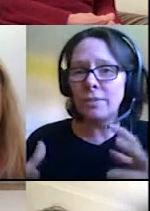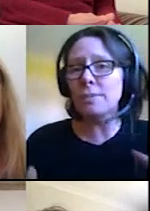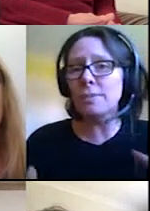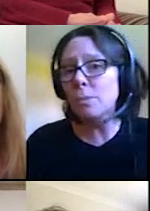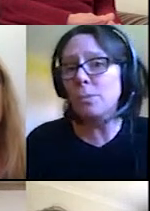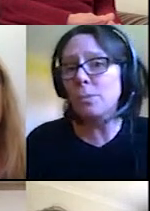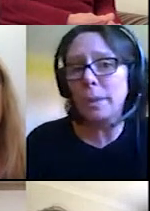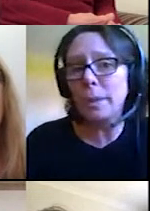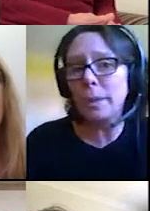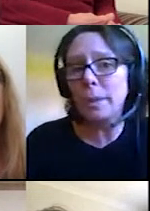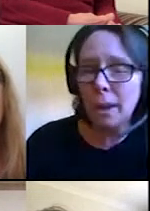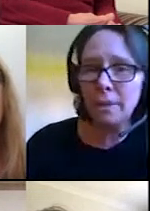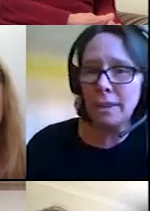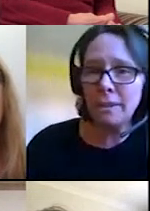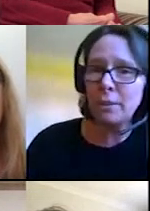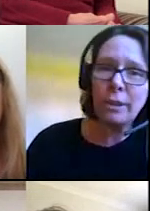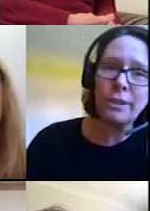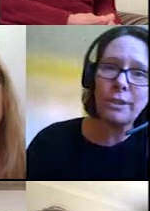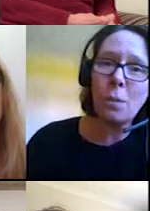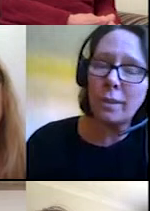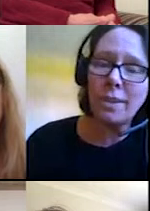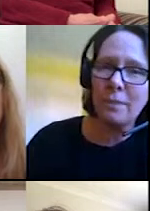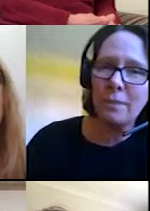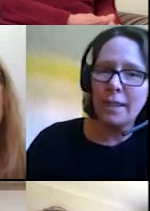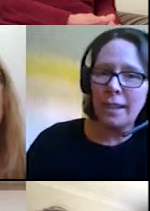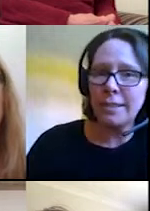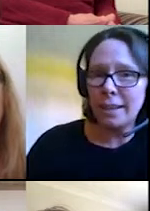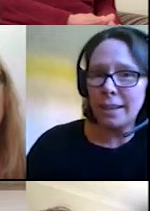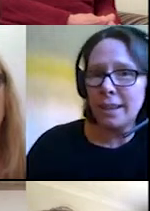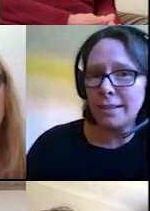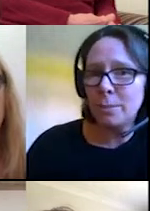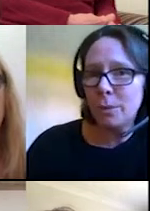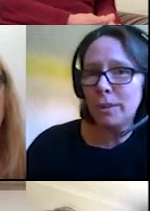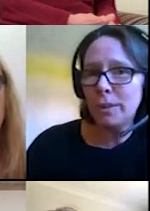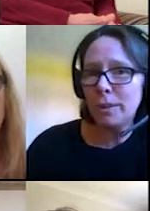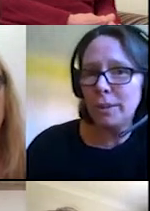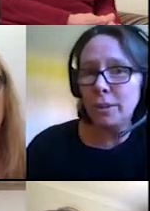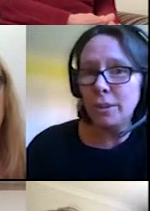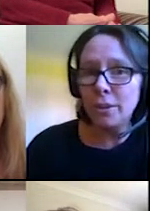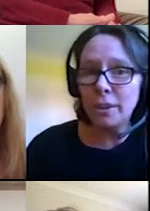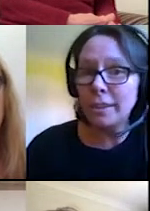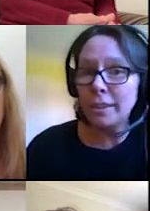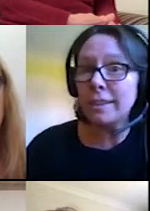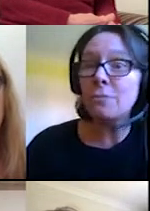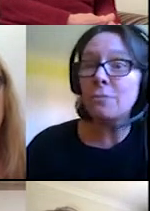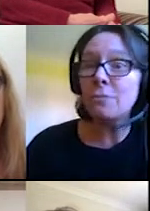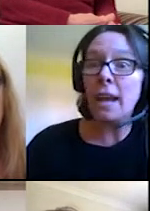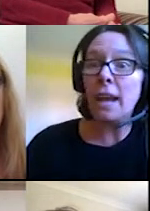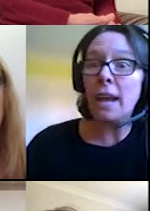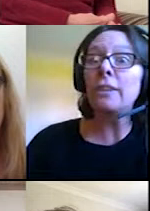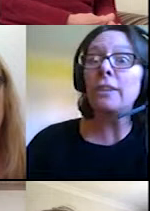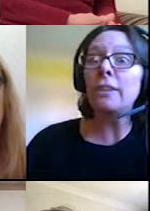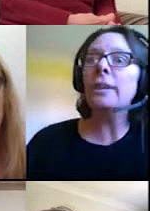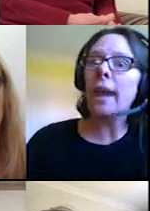focus on a very small amount of vocabulary there, even if you're only signing one sign as a book goes along, I think that there's still